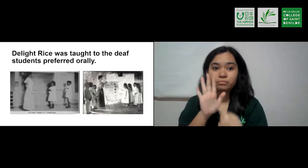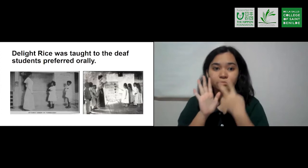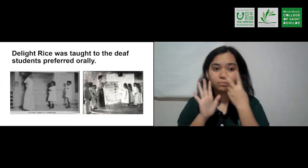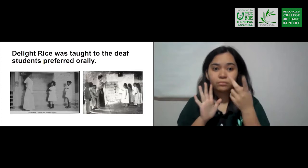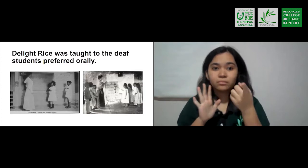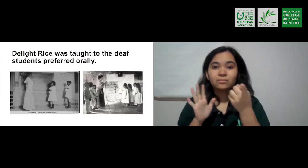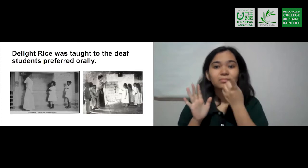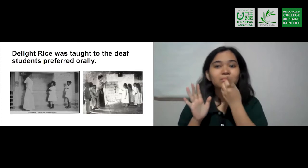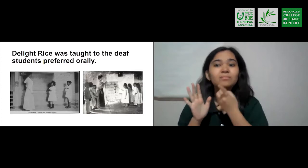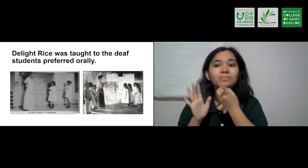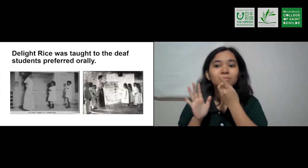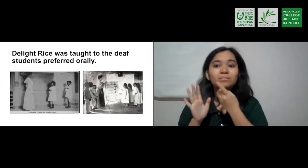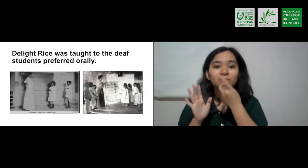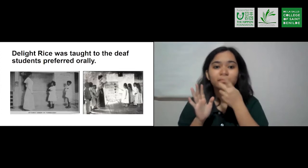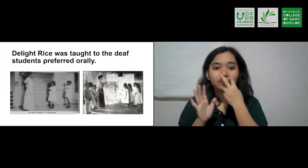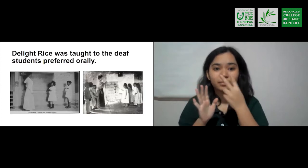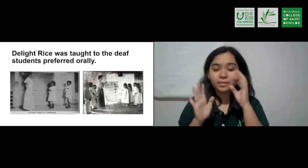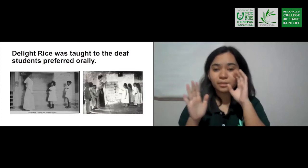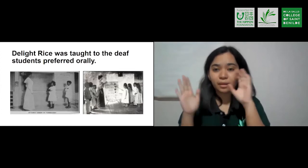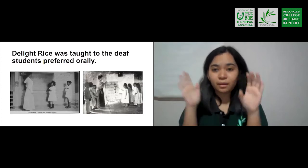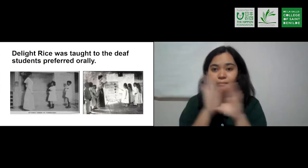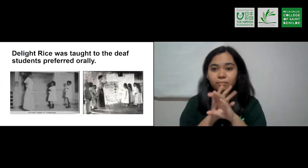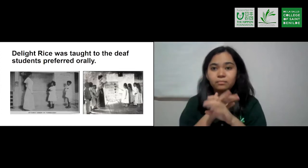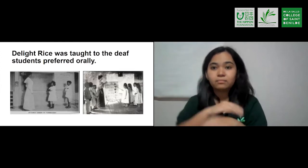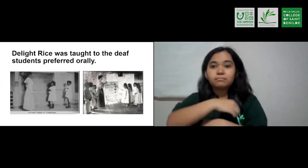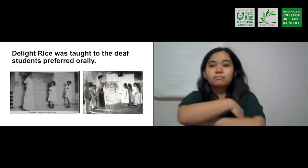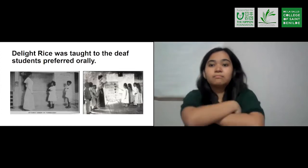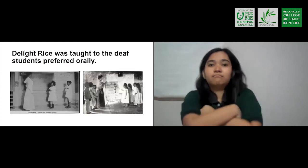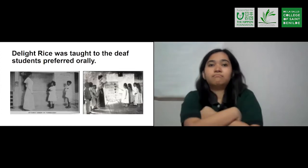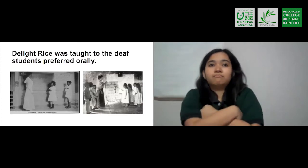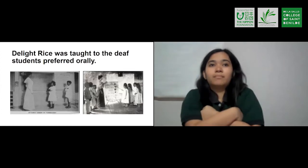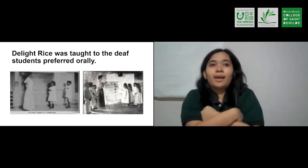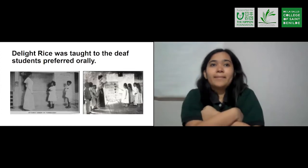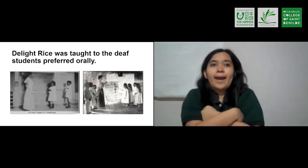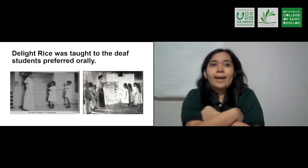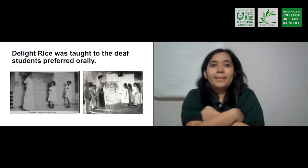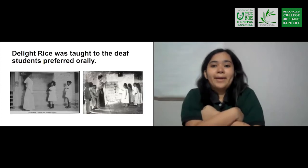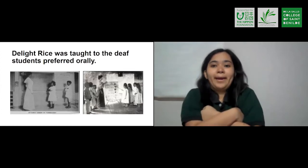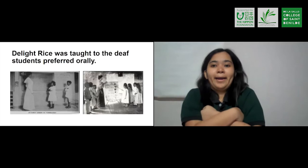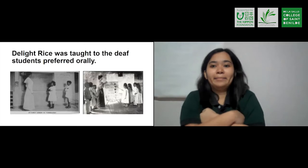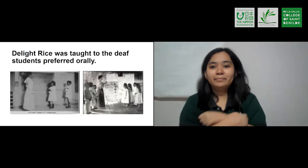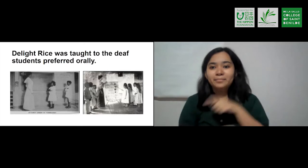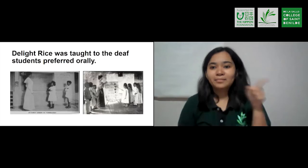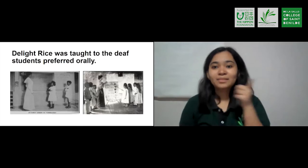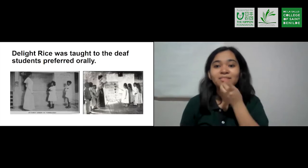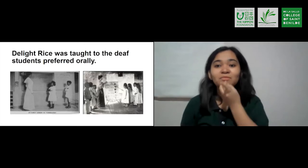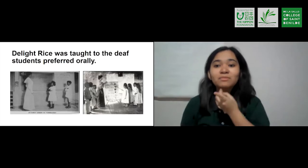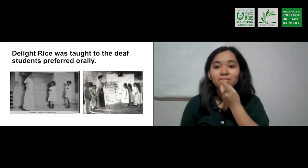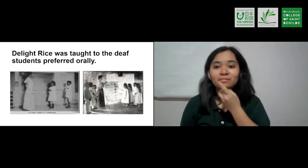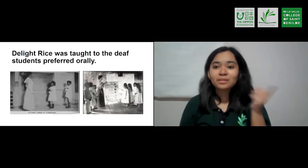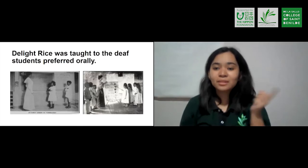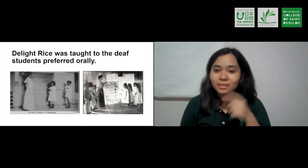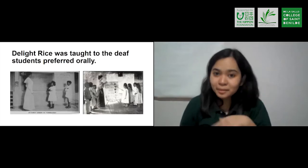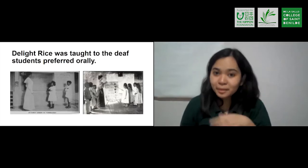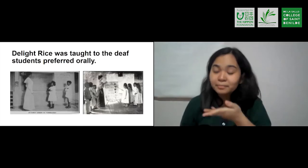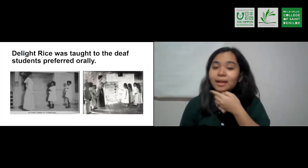next. Here is a picture of Delight Rice. She has her arms crossed,